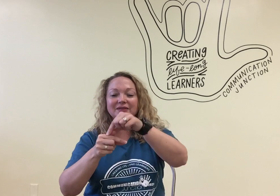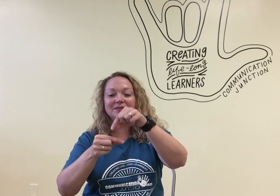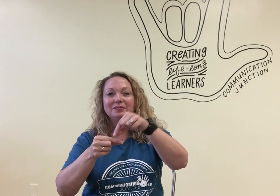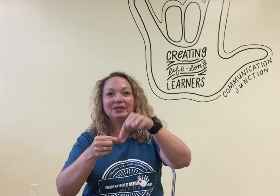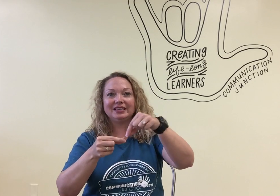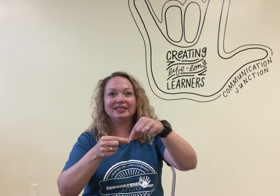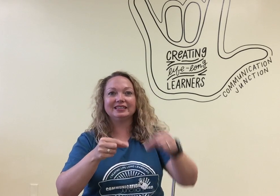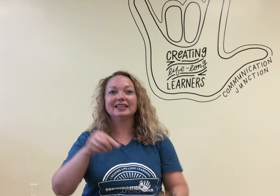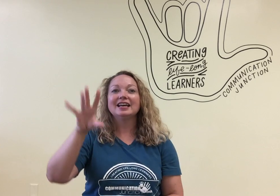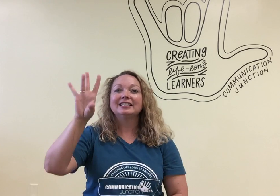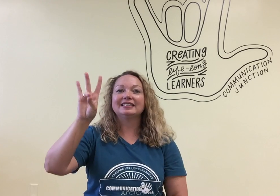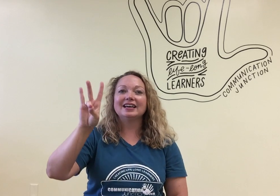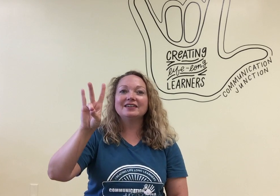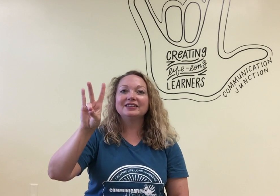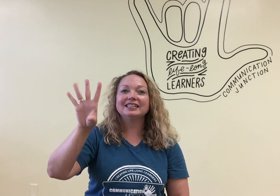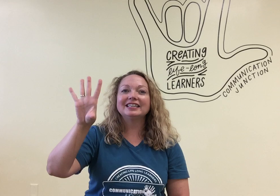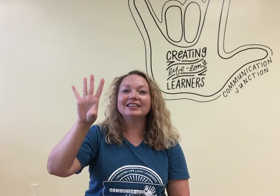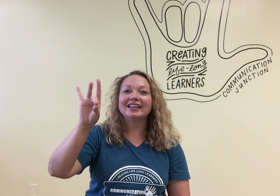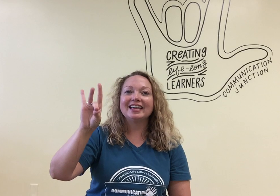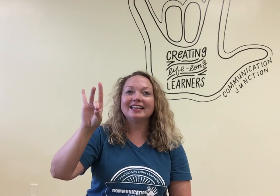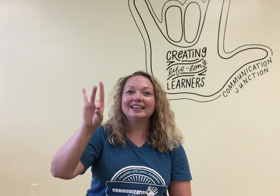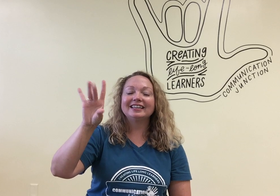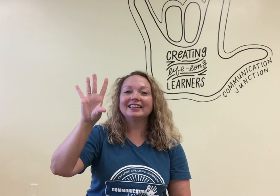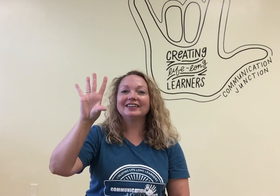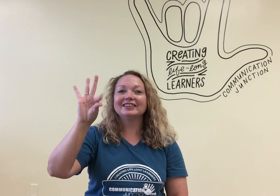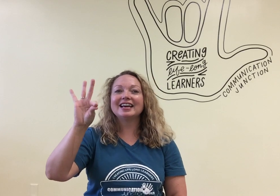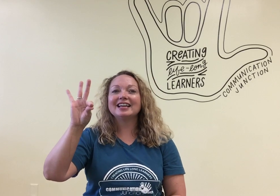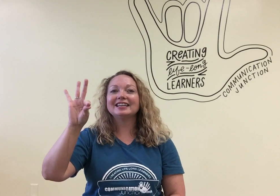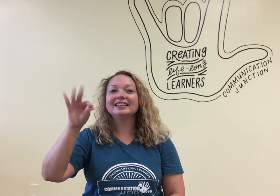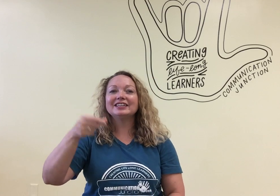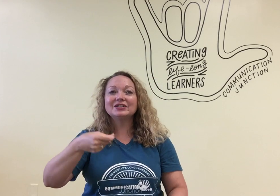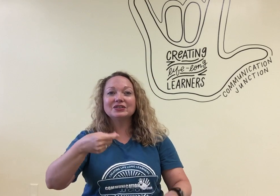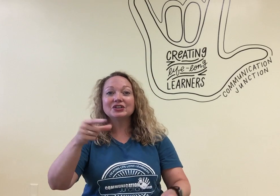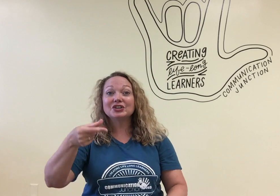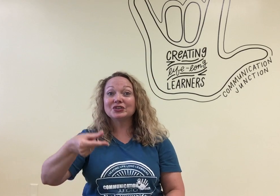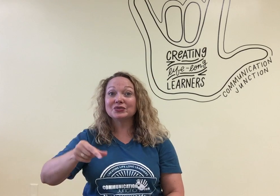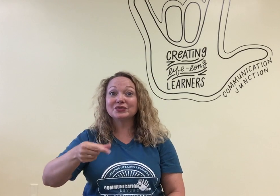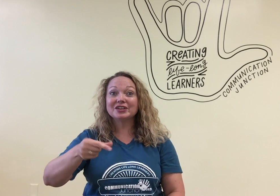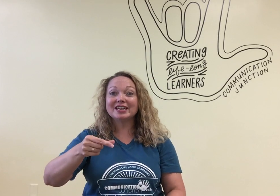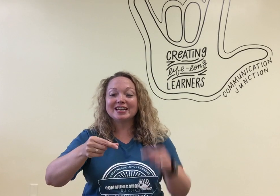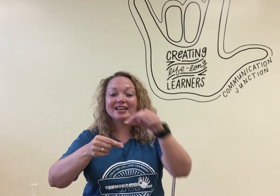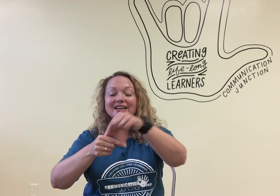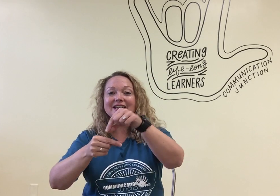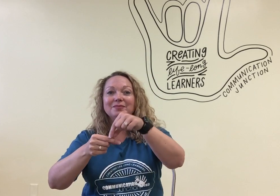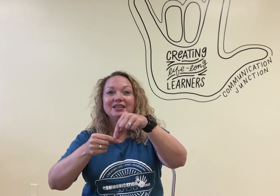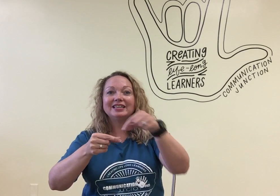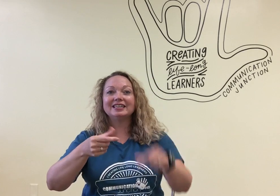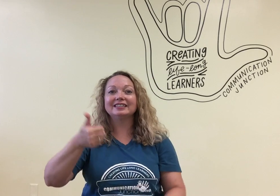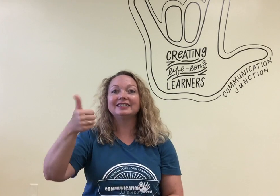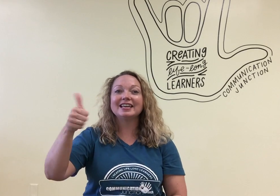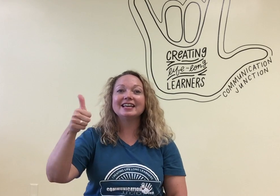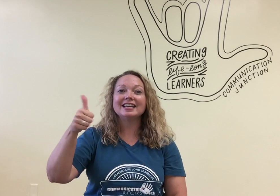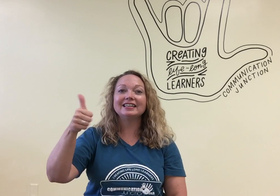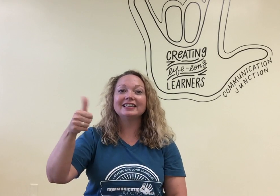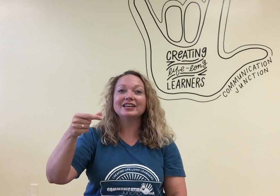green peas, 7 little, 8 little, 9 little green peas, 10